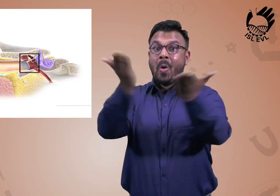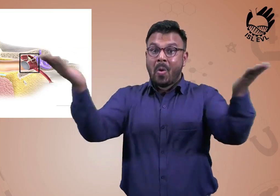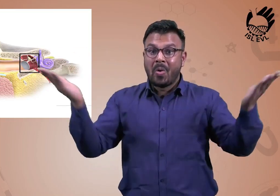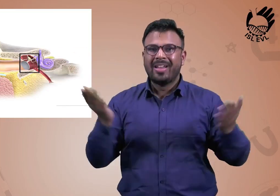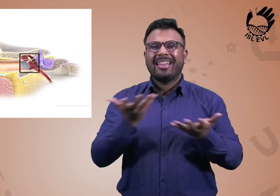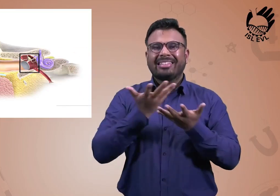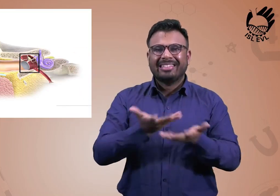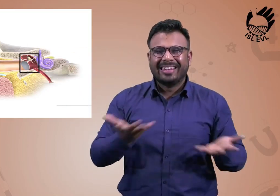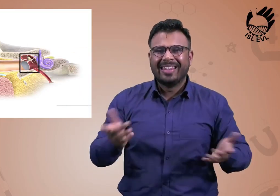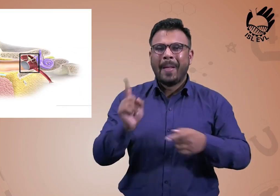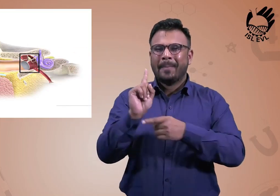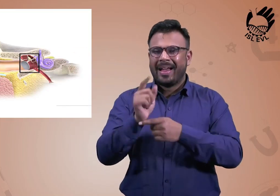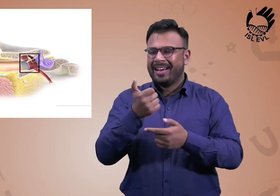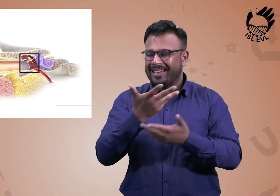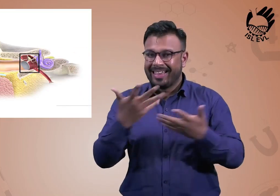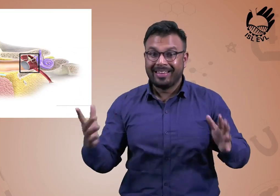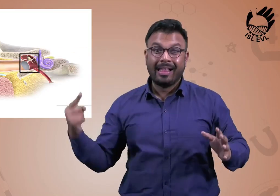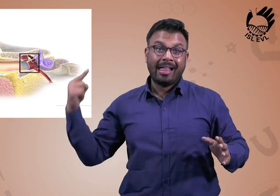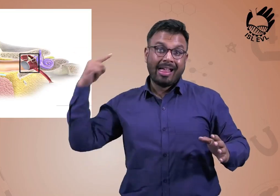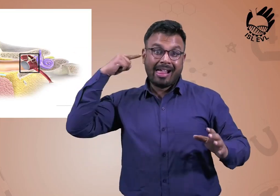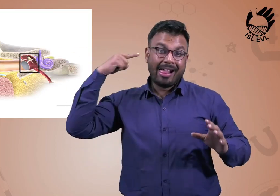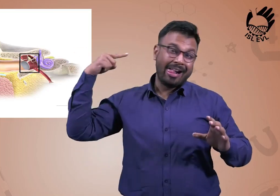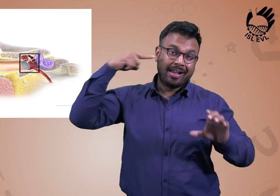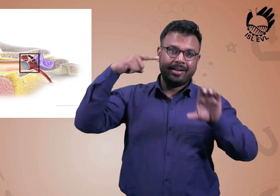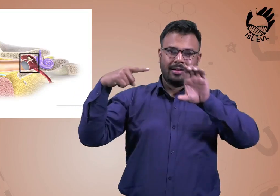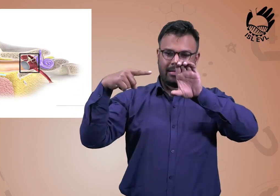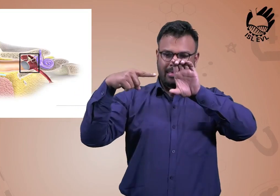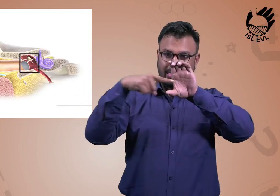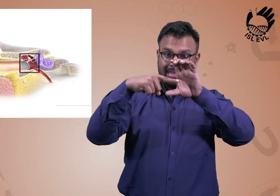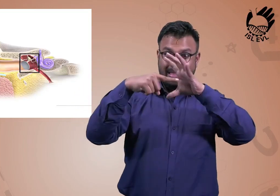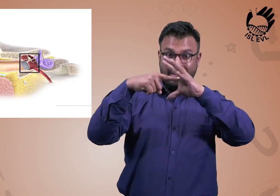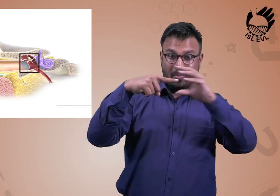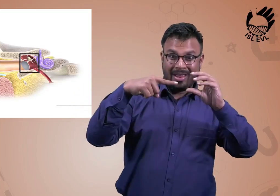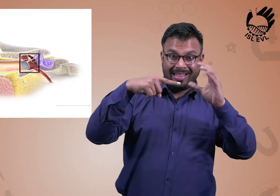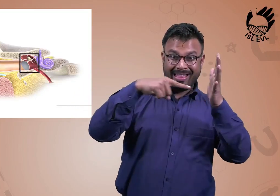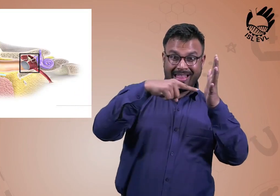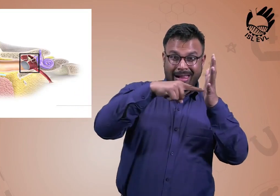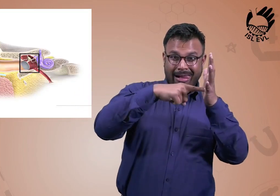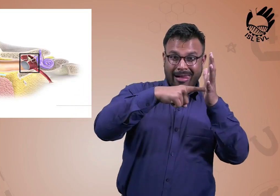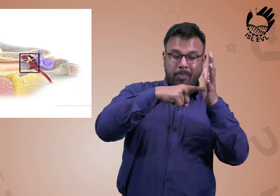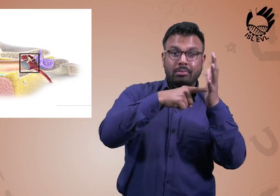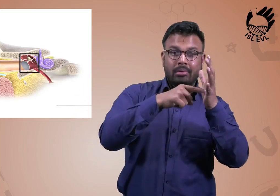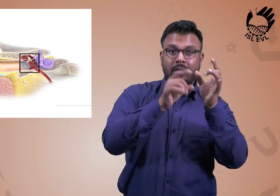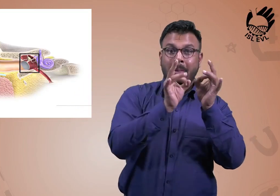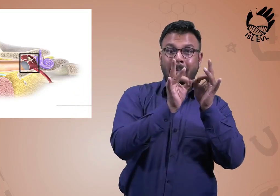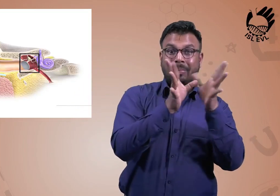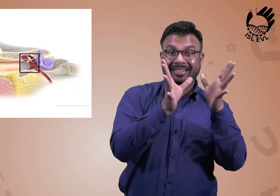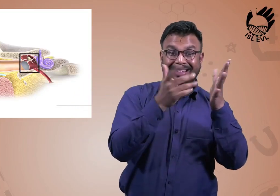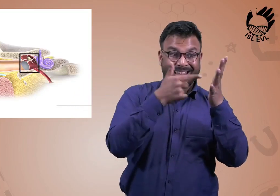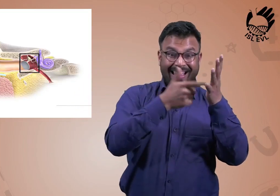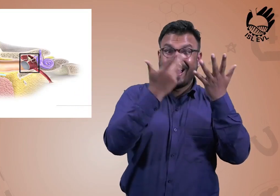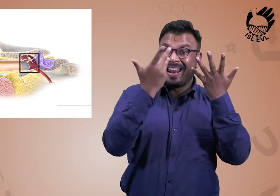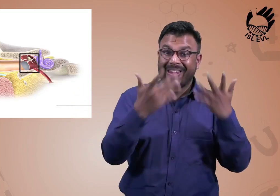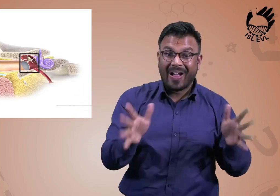Do you remember how our parents always cautioned us that we should be careful while cleaning our ears,